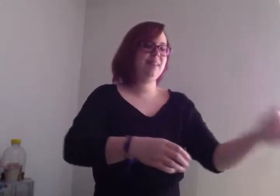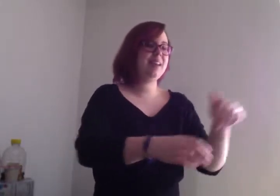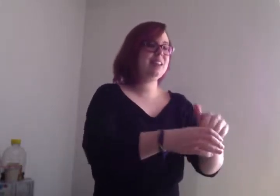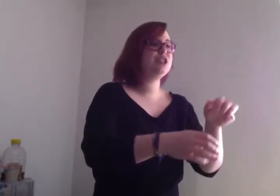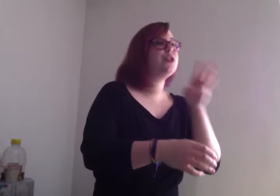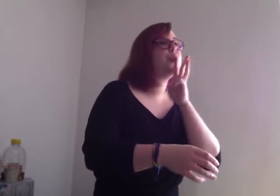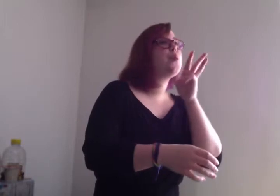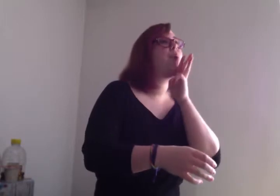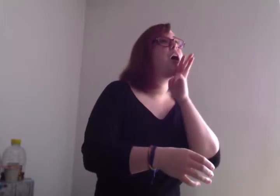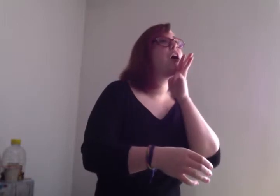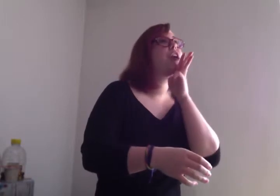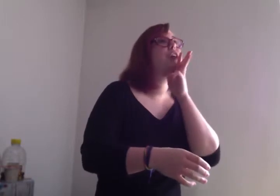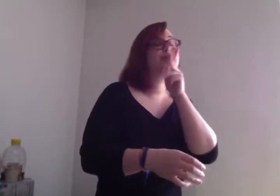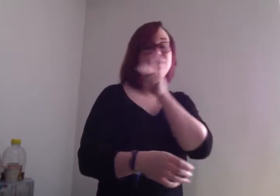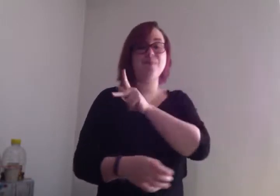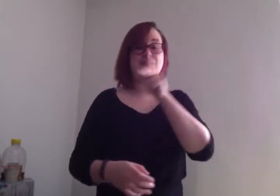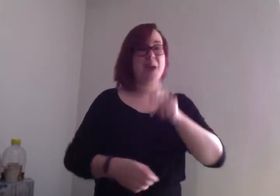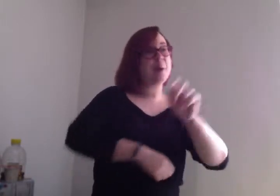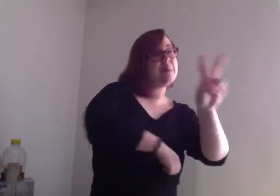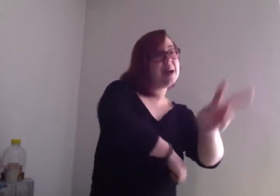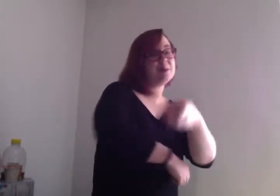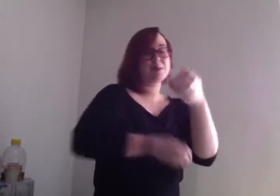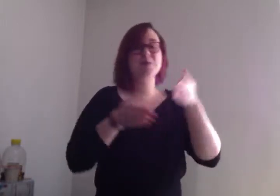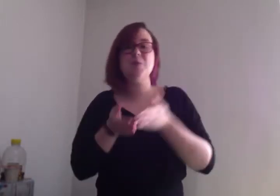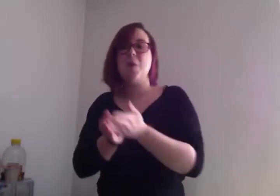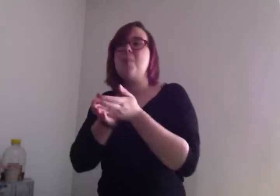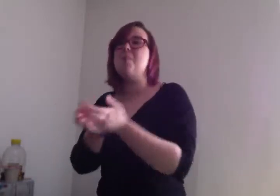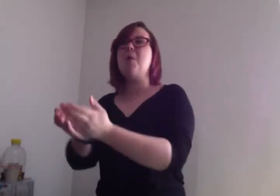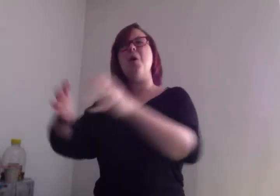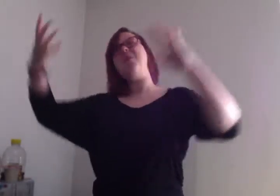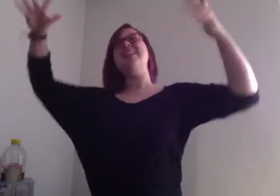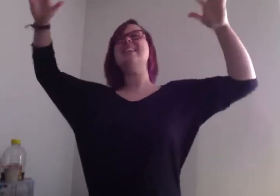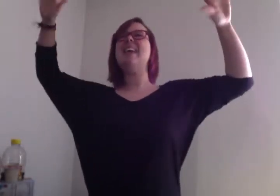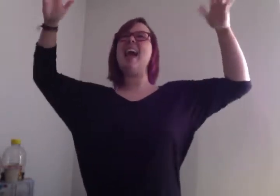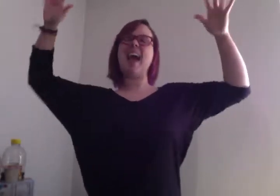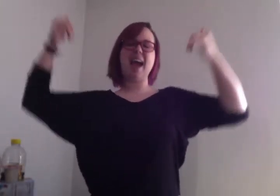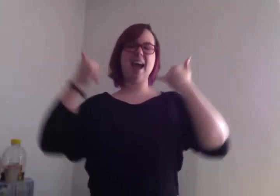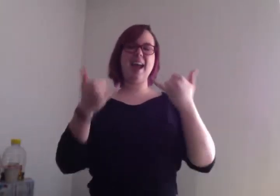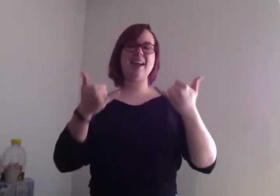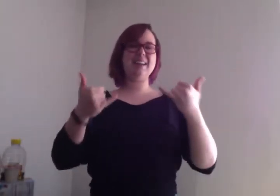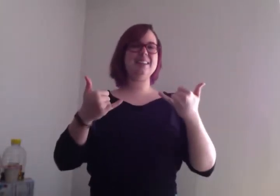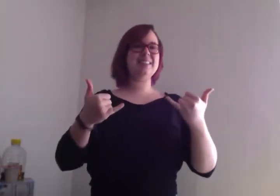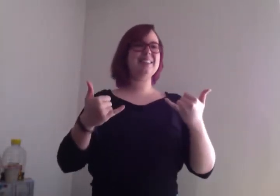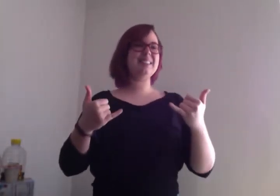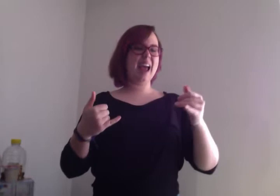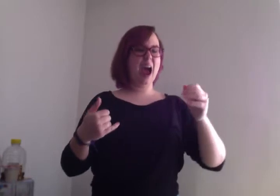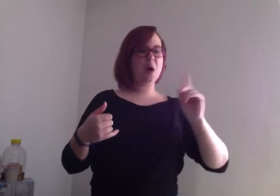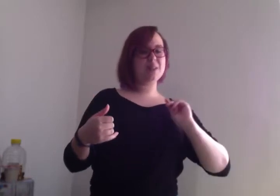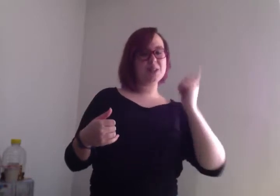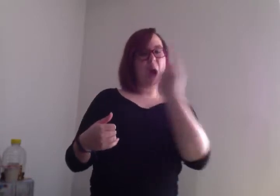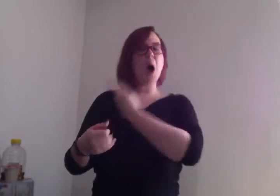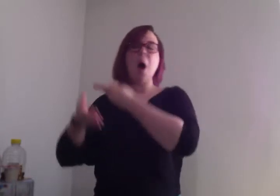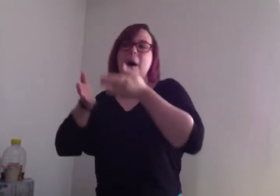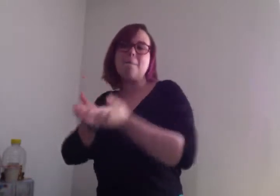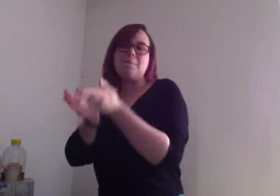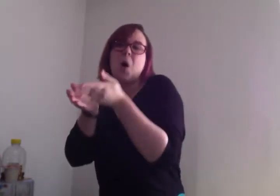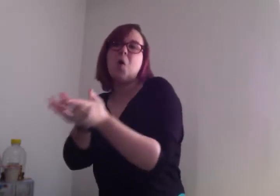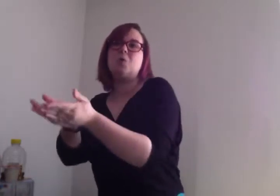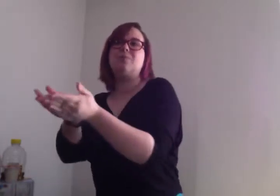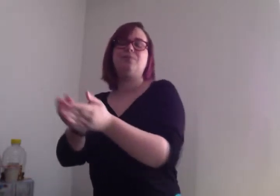"Hurrah!" cried Pan. "Now the pirate ship is ours." "Where shall we sail to?" cried the boys.